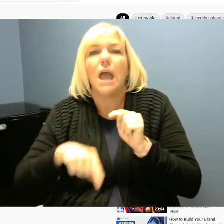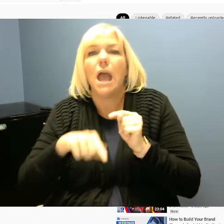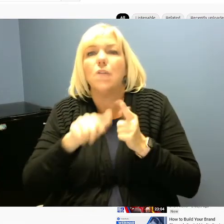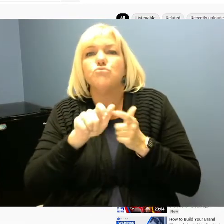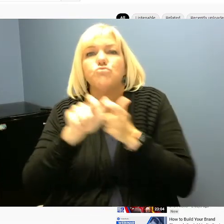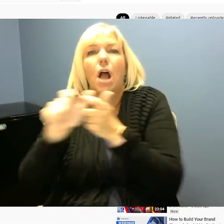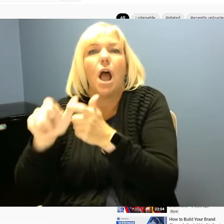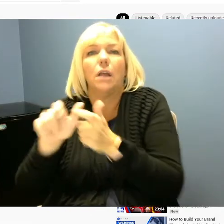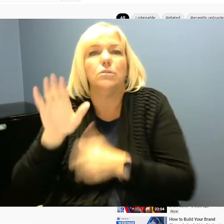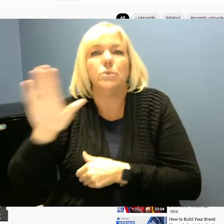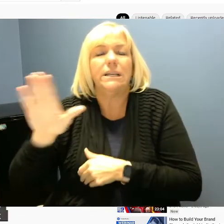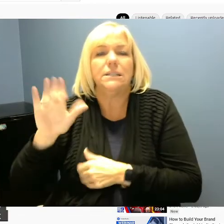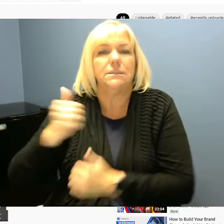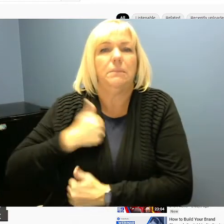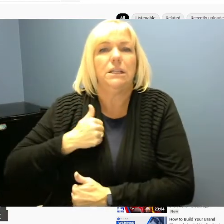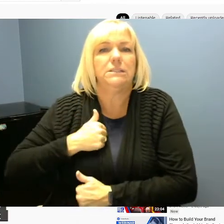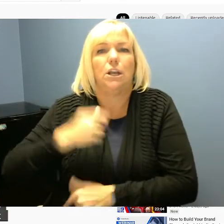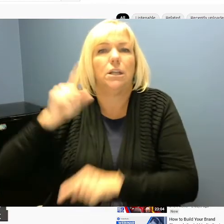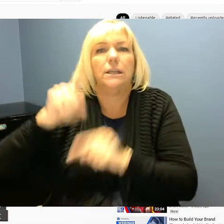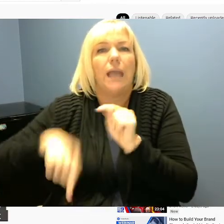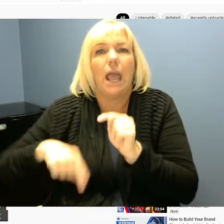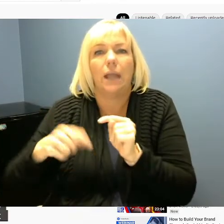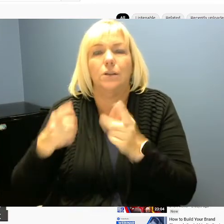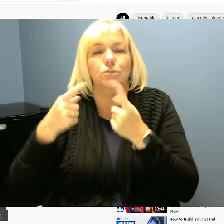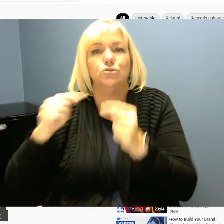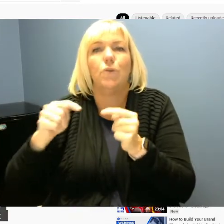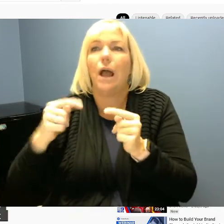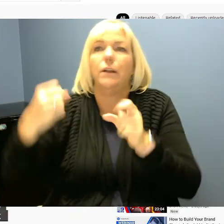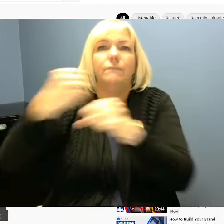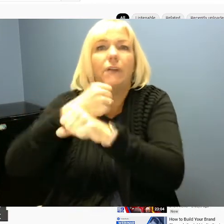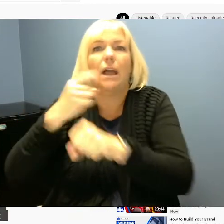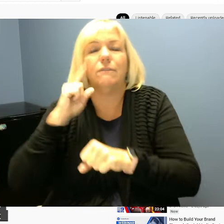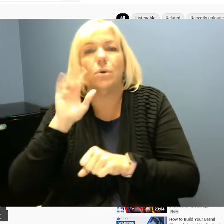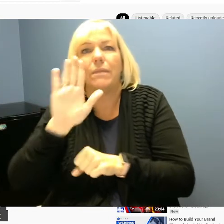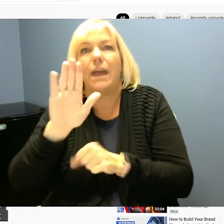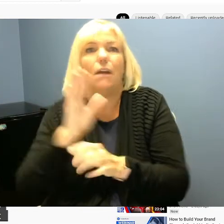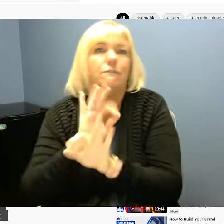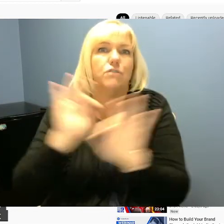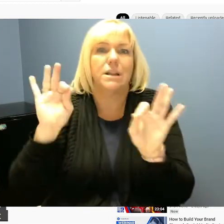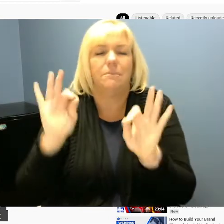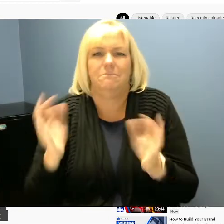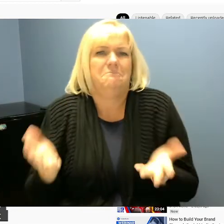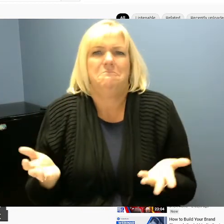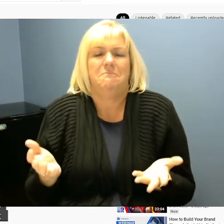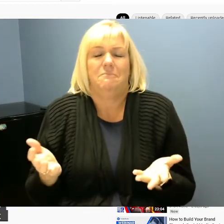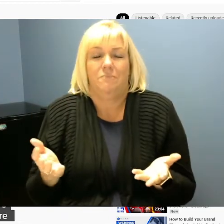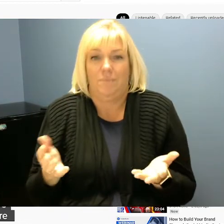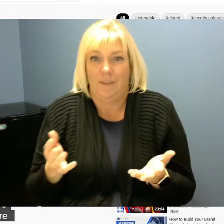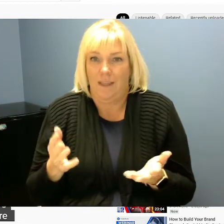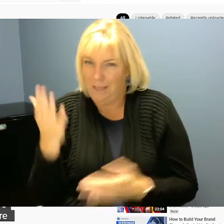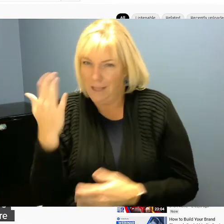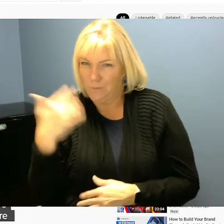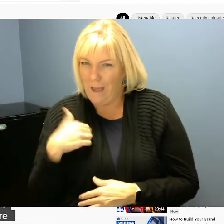fight for freedom, right? So that's why I sort of asked you, is this an honest effort at freedom, or is